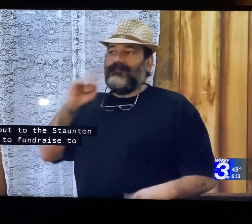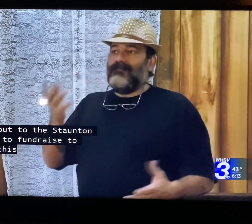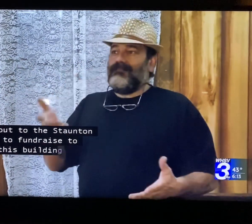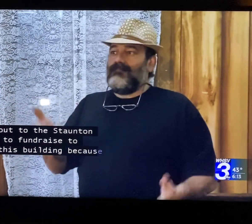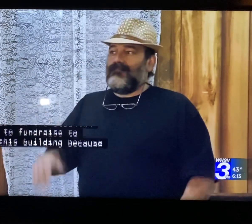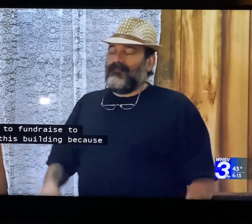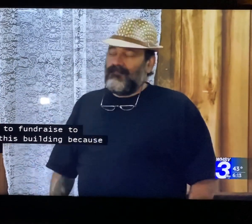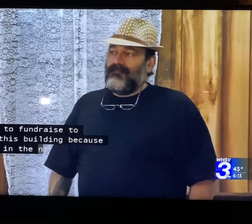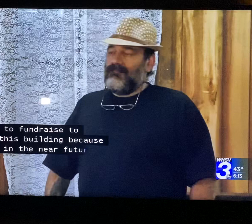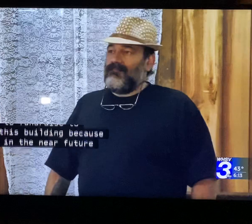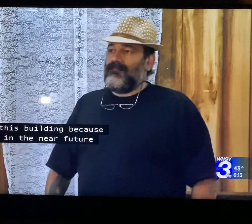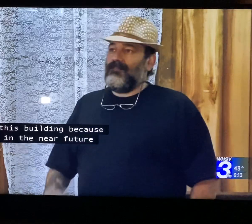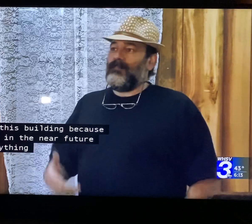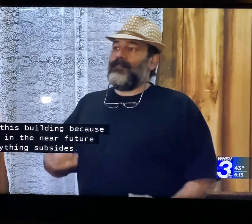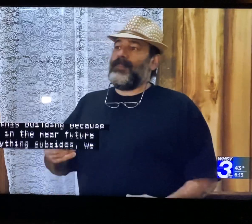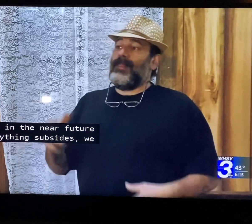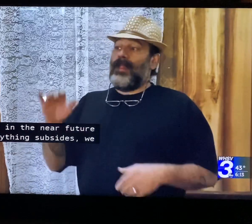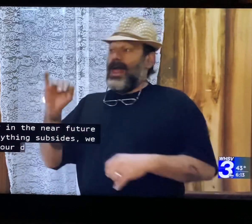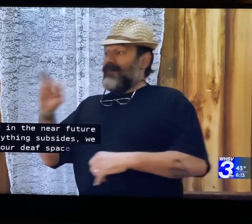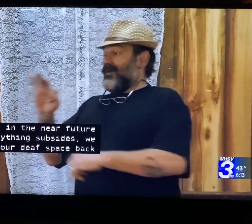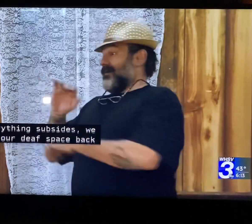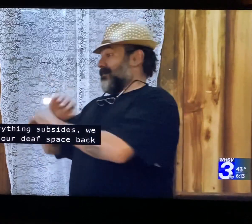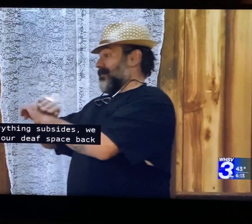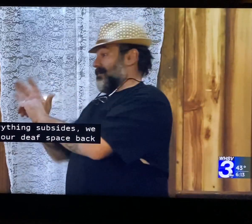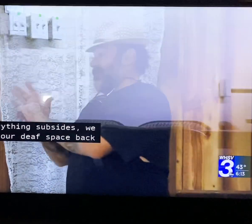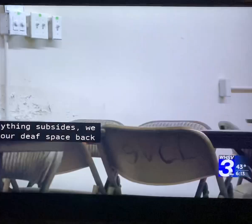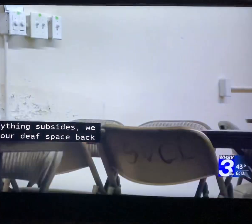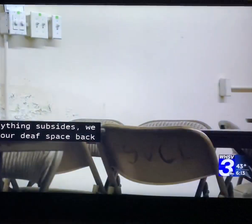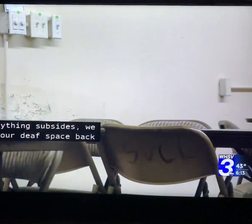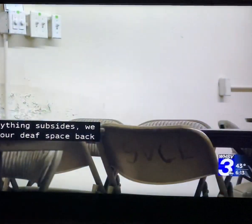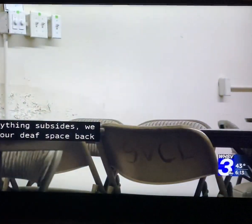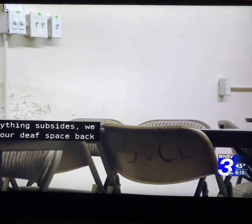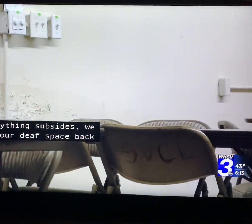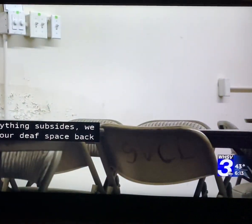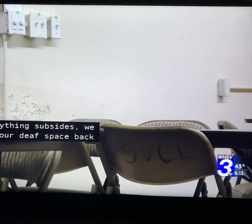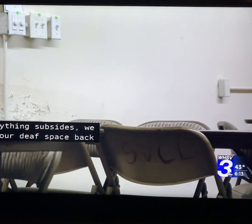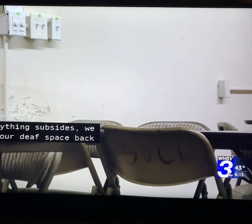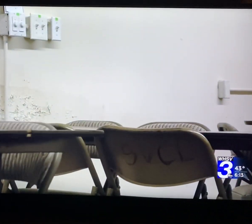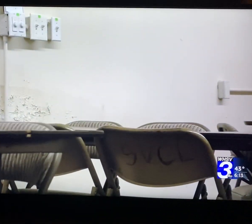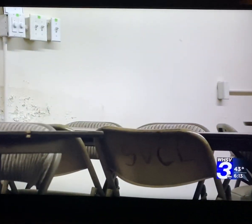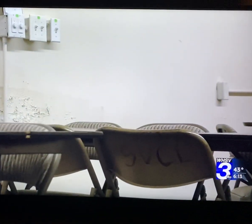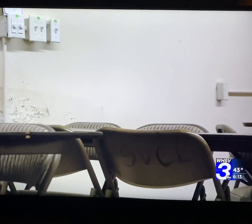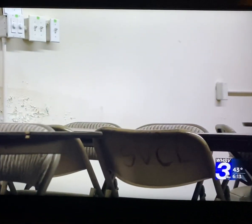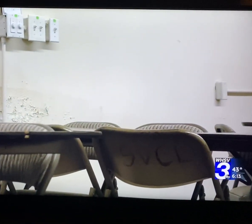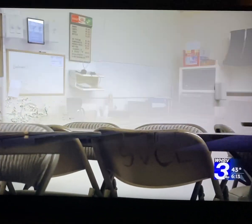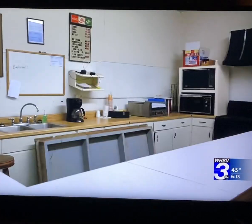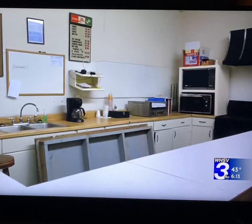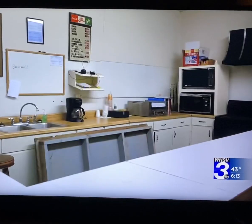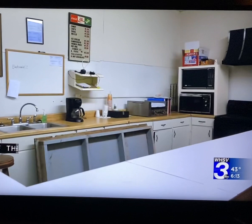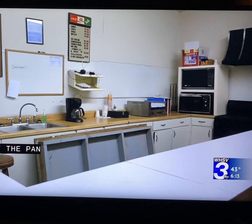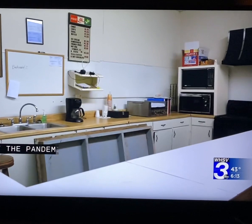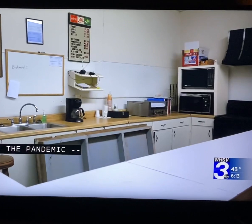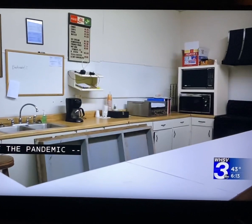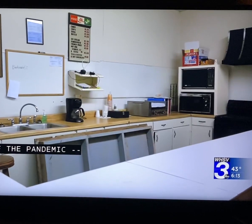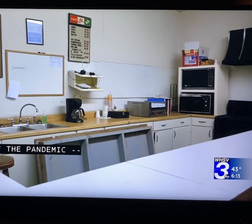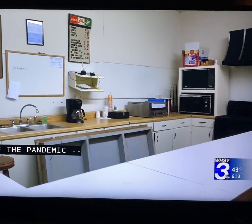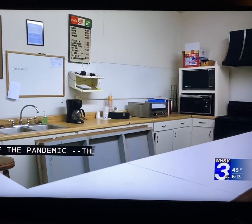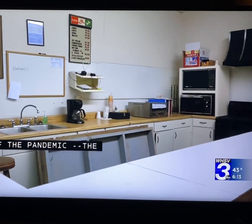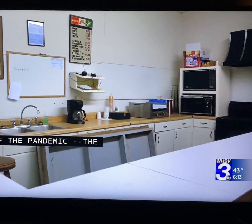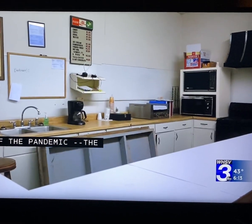everything subsides, we can have our deaf space back again. Because of the pandemic, the Deaf Club has not been able to host events, which means there